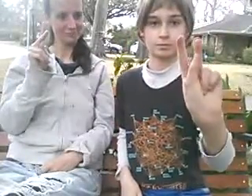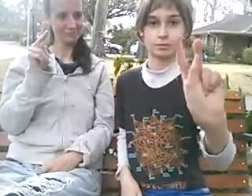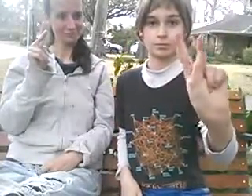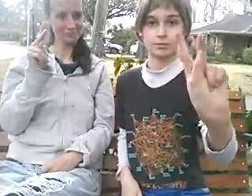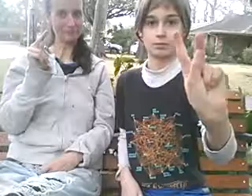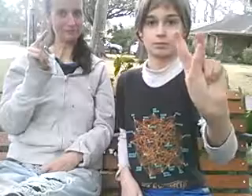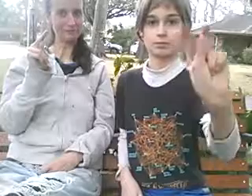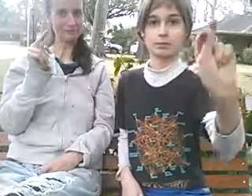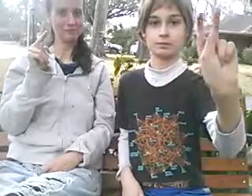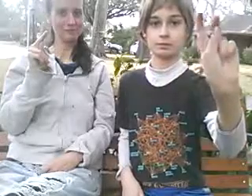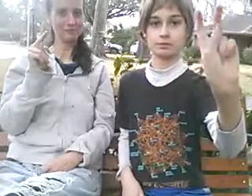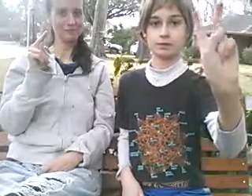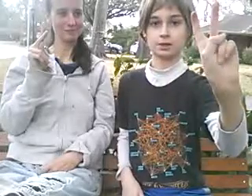Yeah.